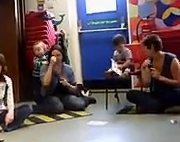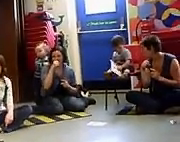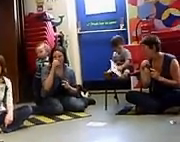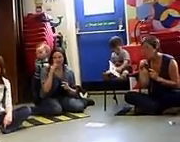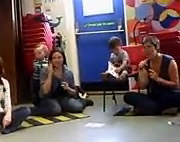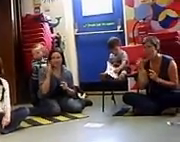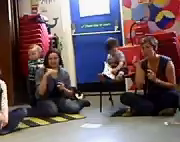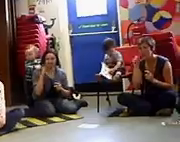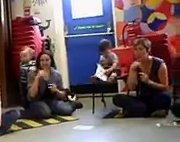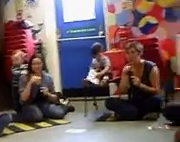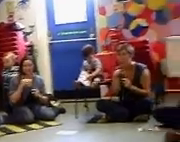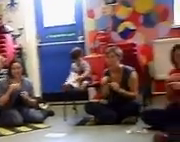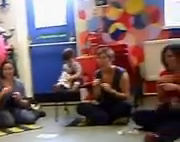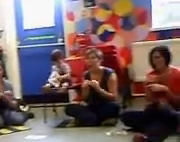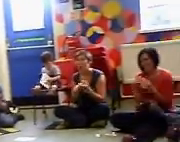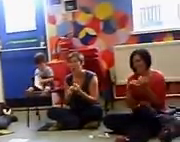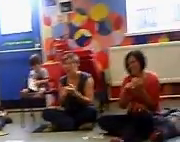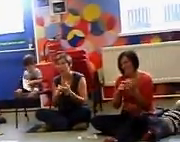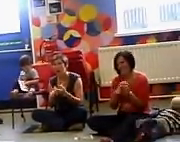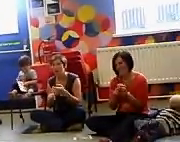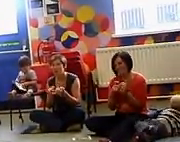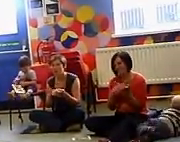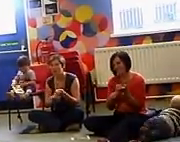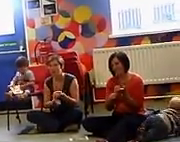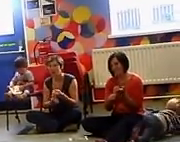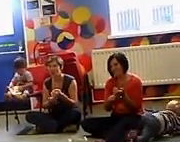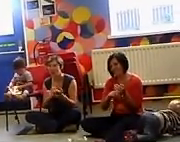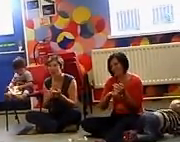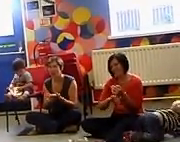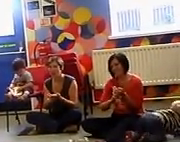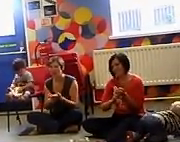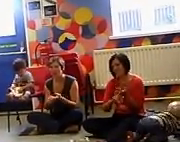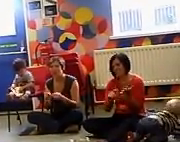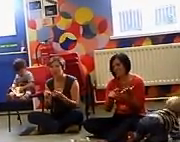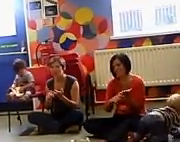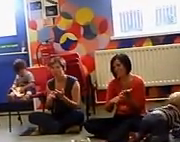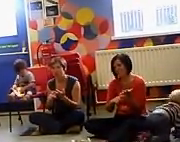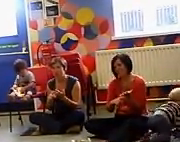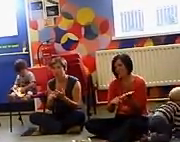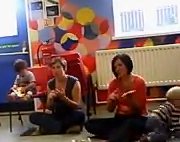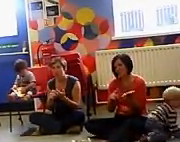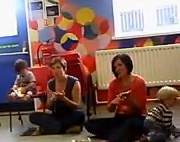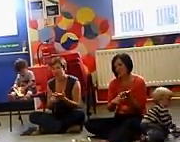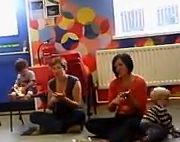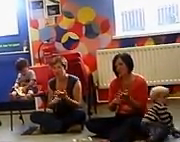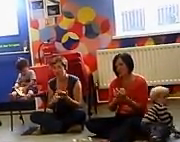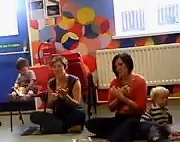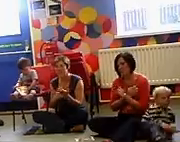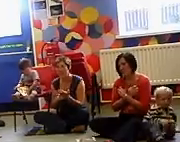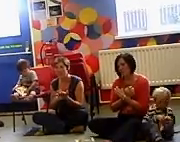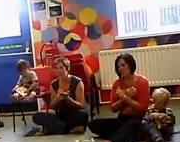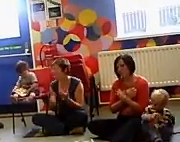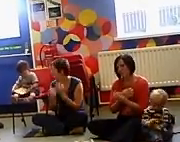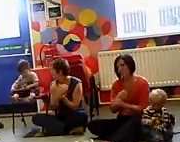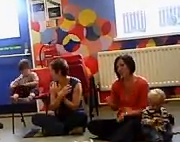a baby crew Run around the beach Tip or heavy and